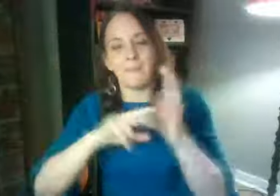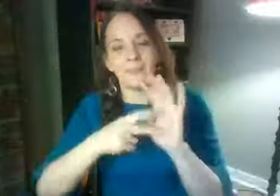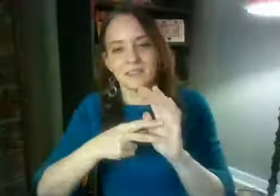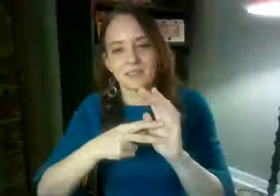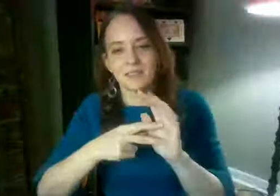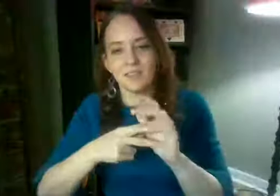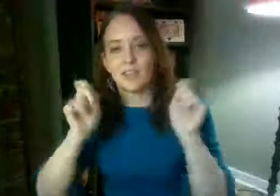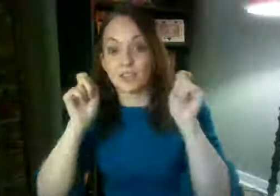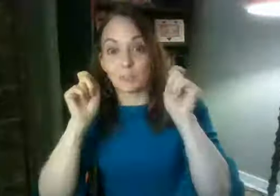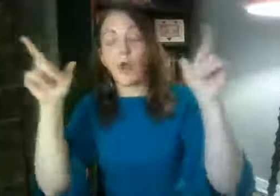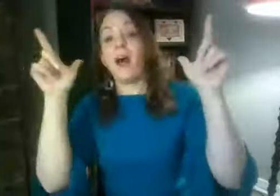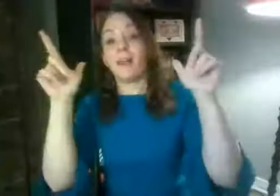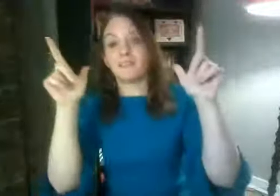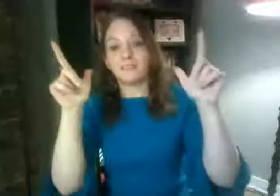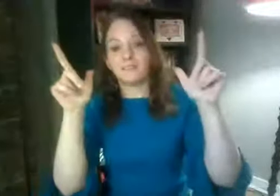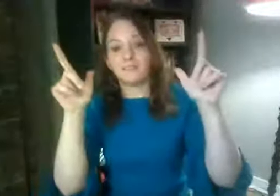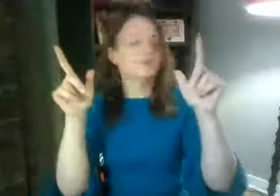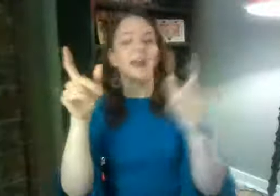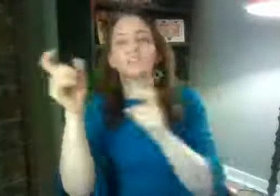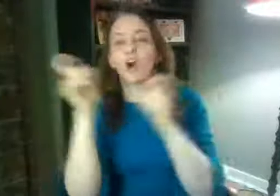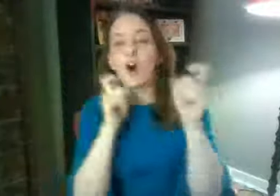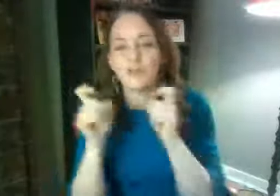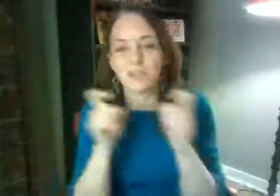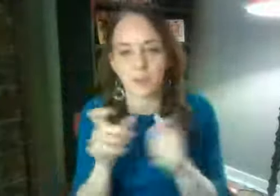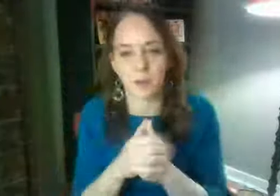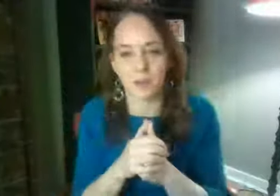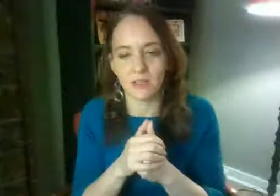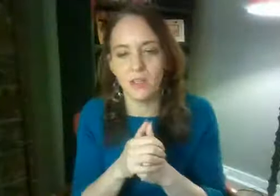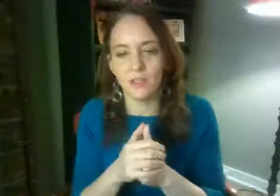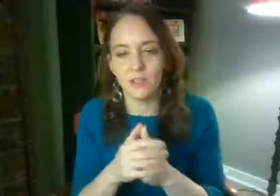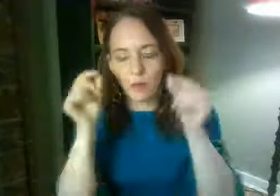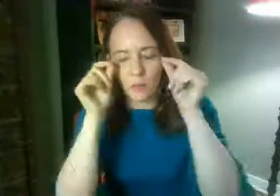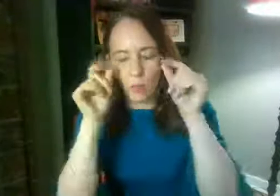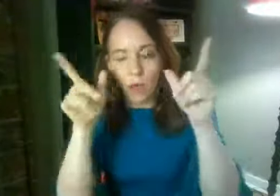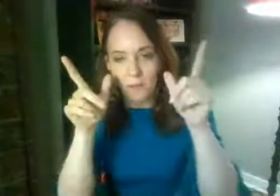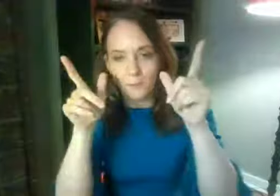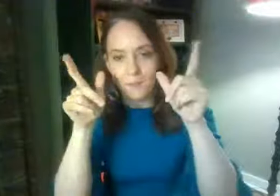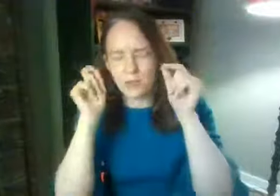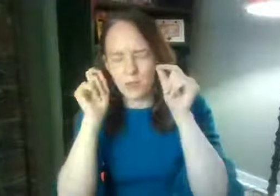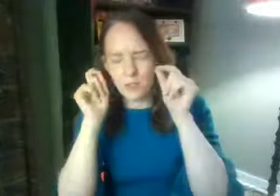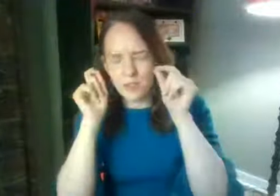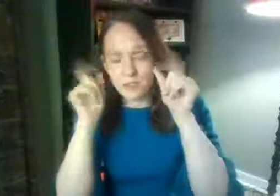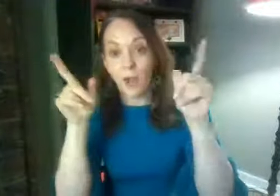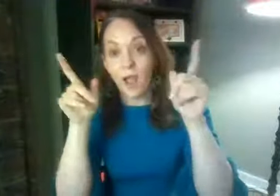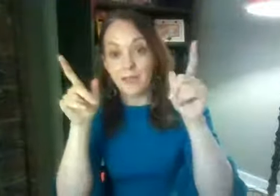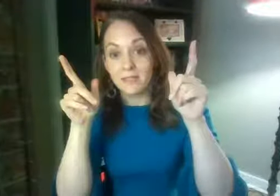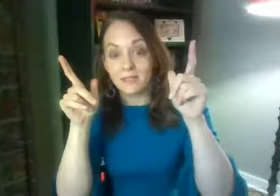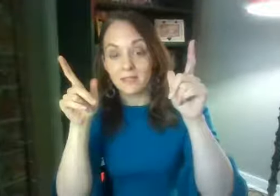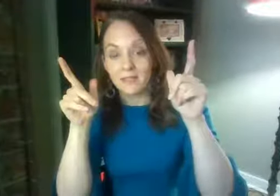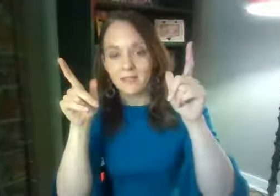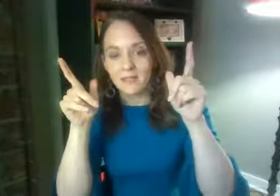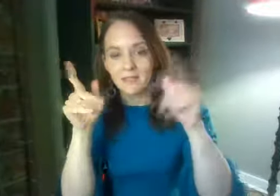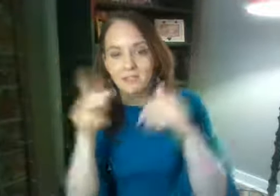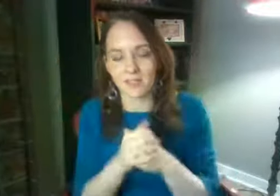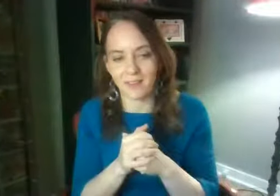that means surprise. And it's all facial expression. You go from woke up to surprised, just like